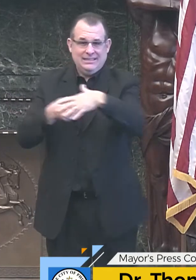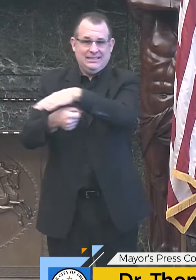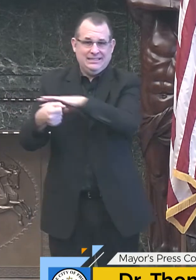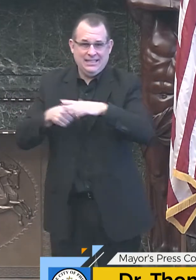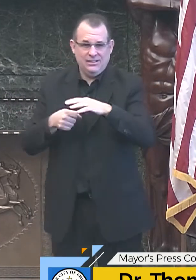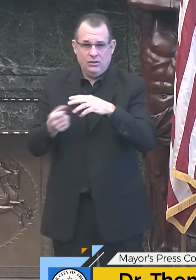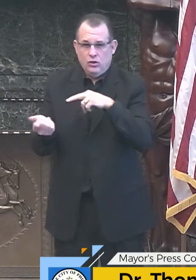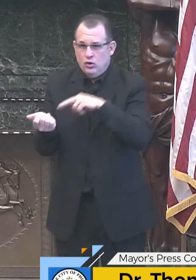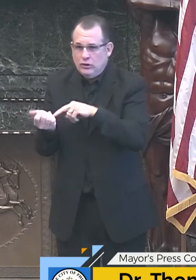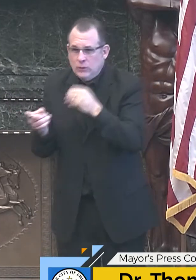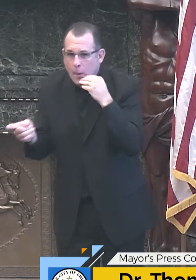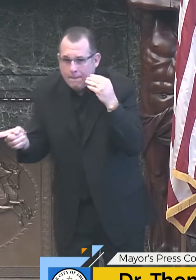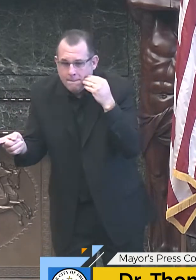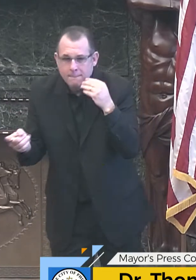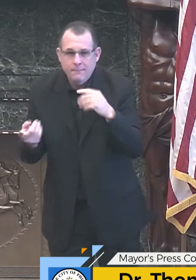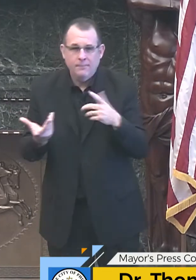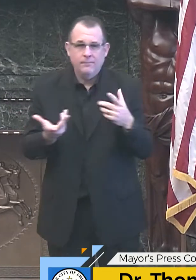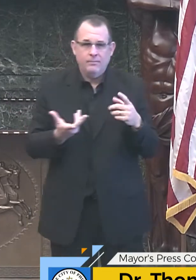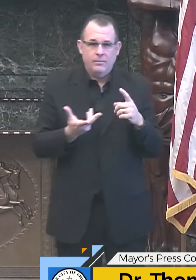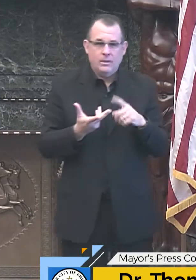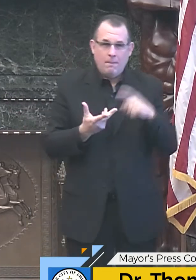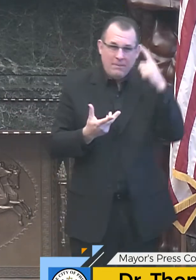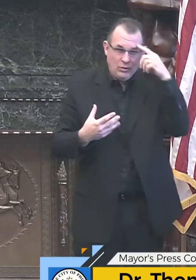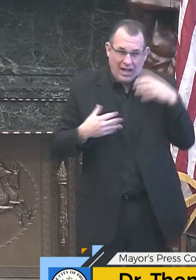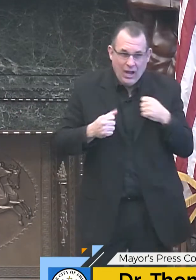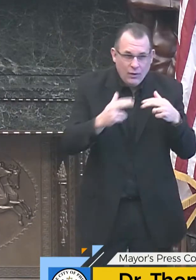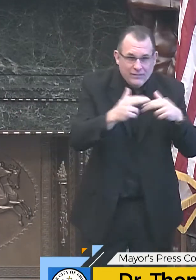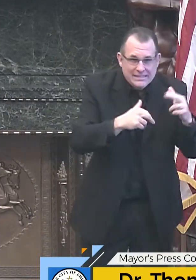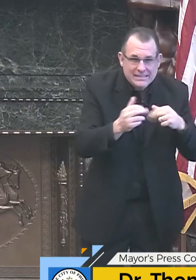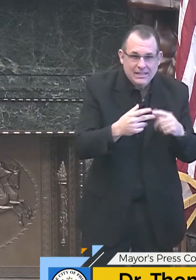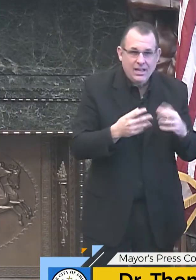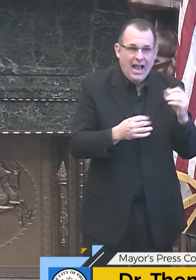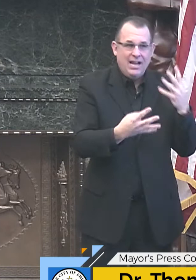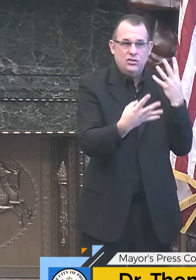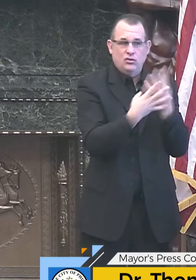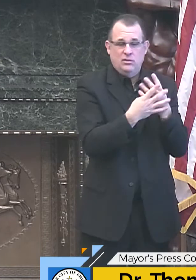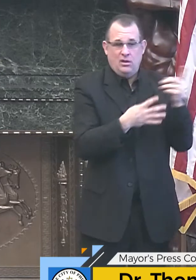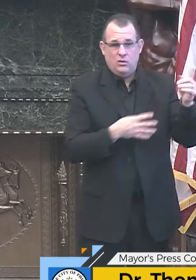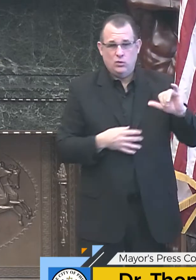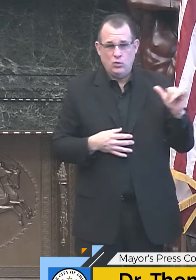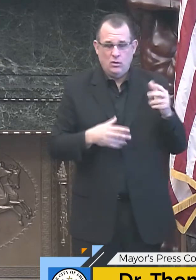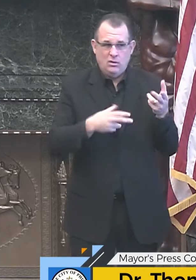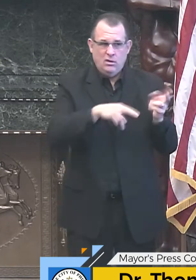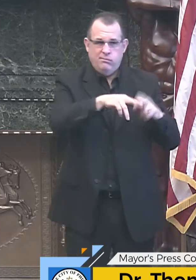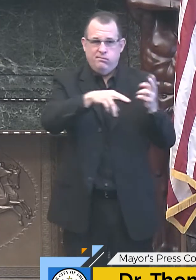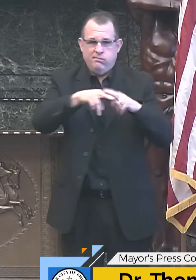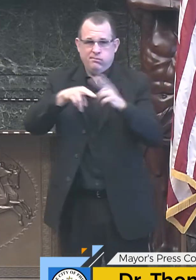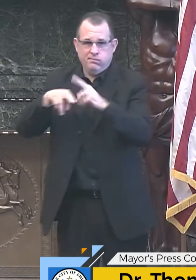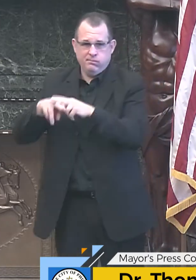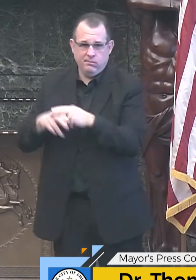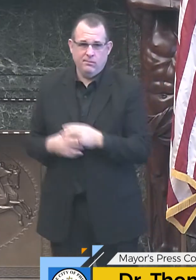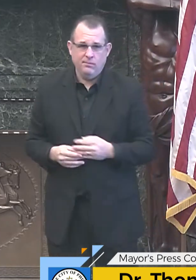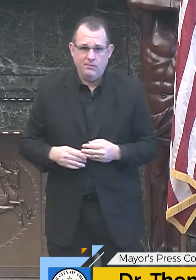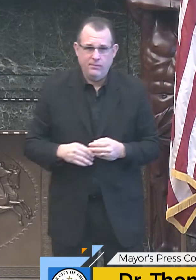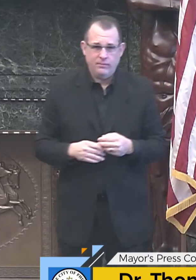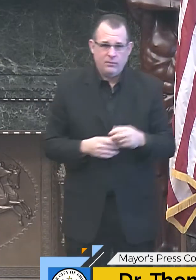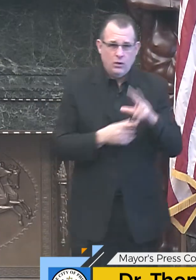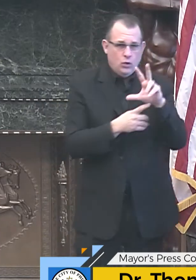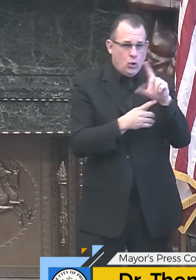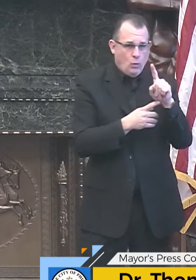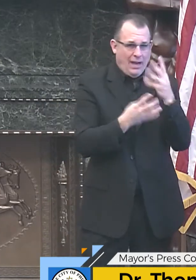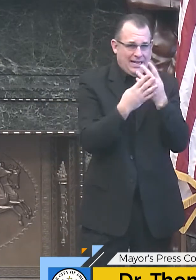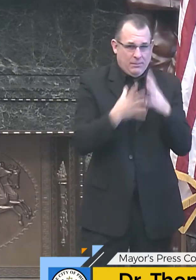nursing homes and behavioral health facilities and the city's jail. We now have 31 inmates in the city's jail who have tested positive